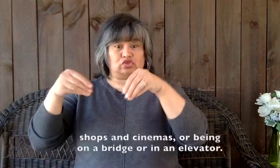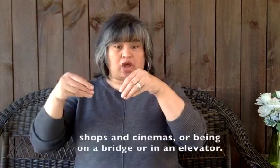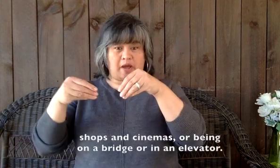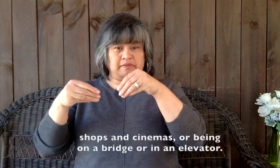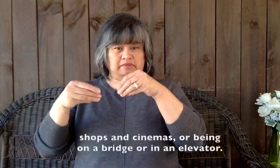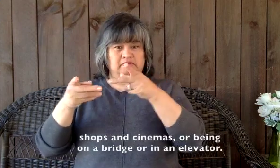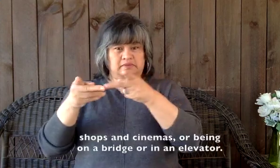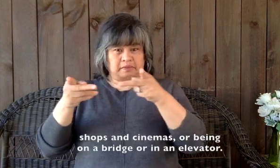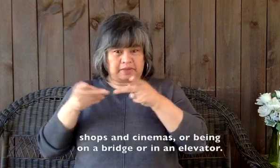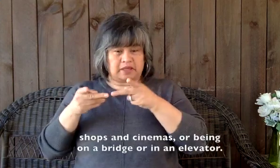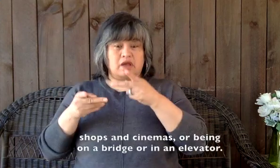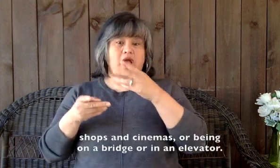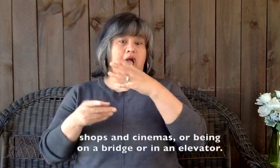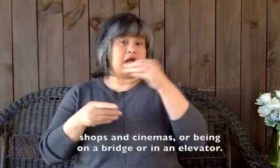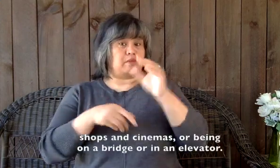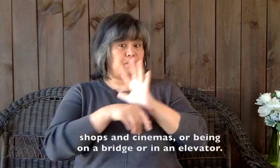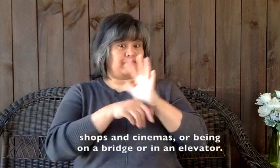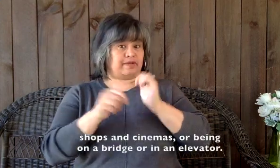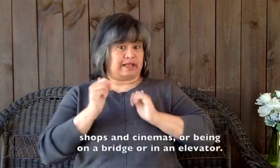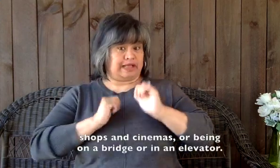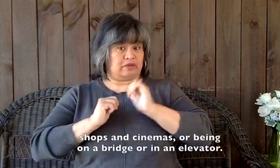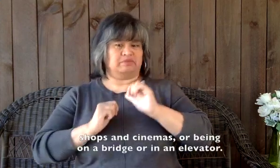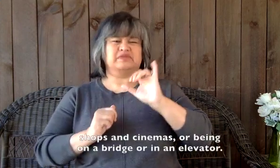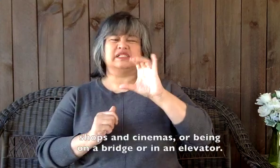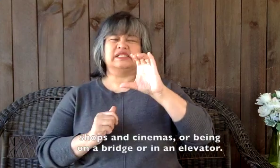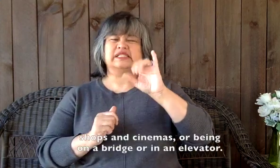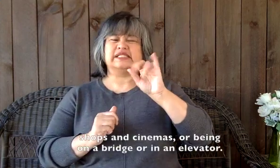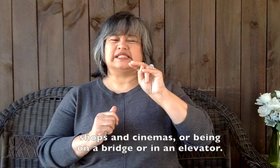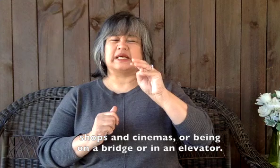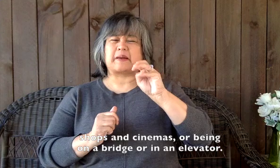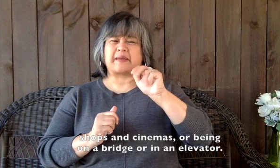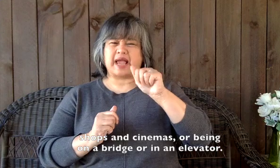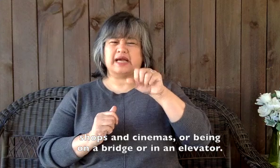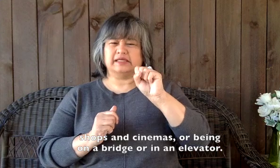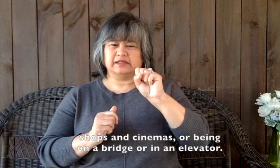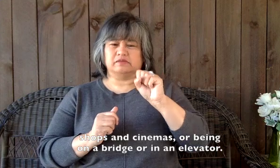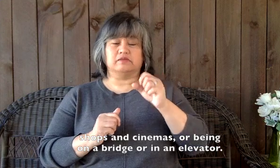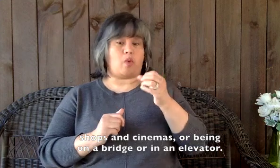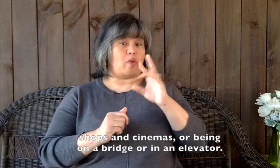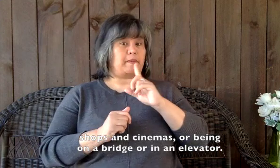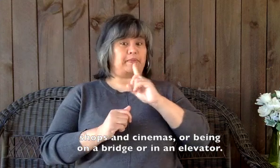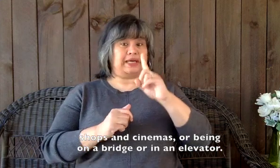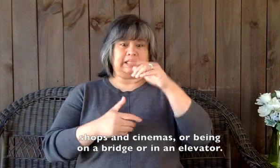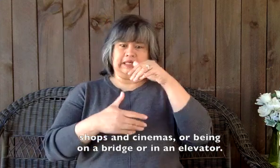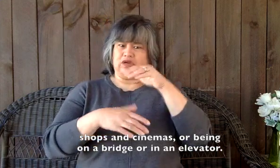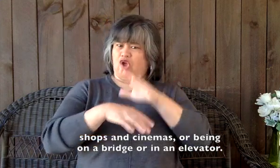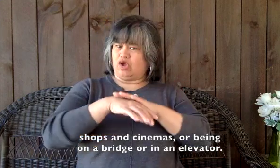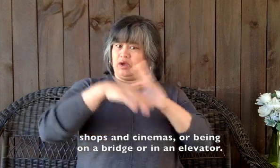such as shops, in cinemas, or being on a bridge or in an elevator.